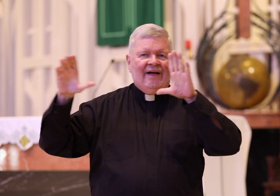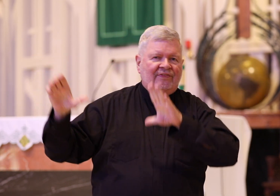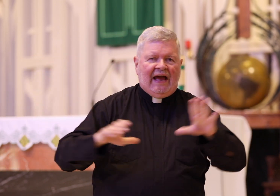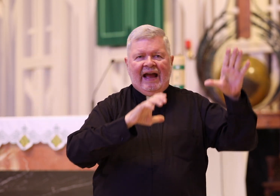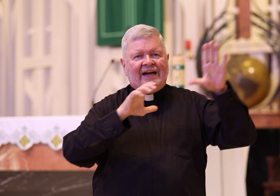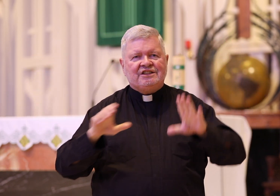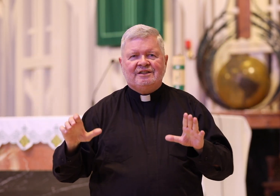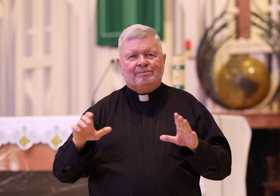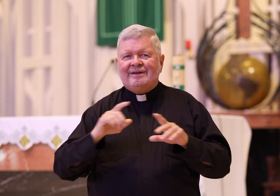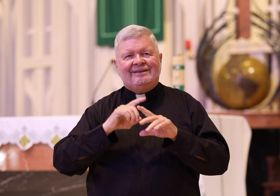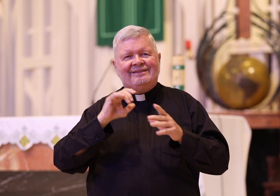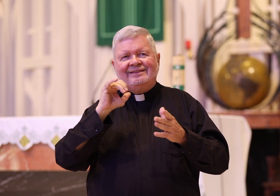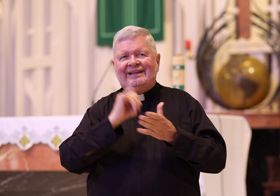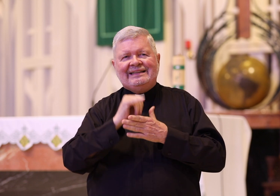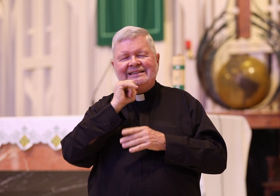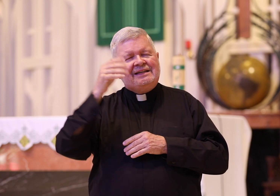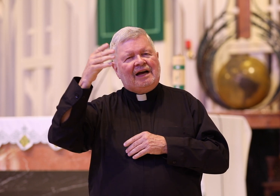the action, but that's not God.